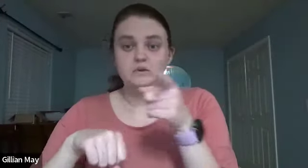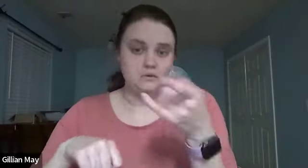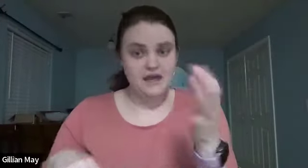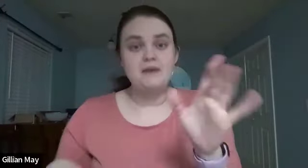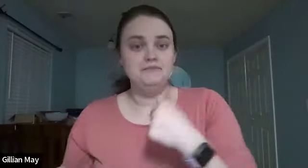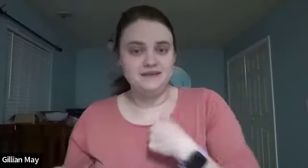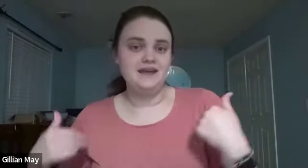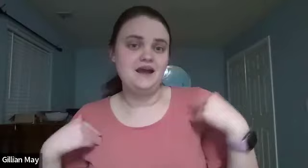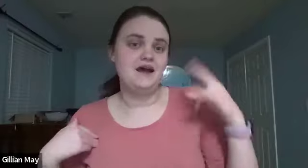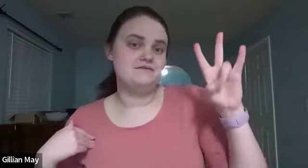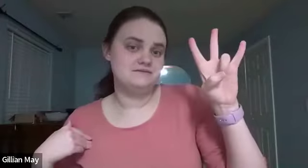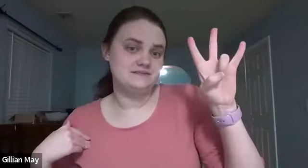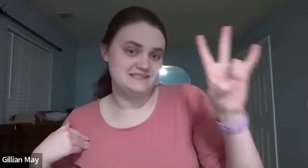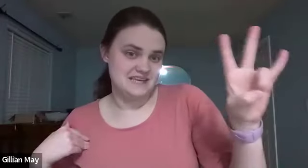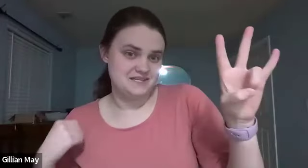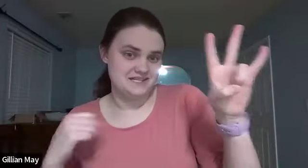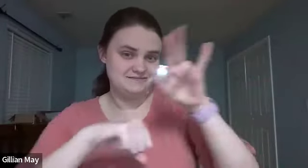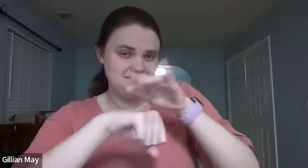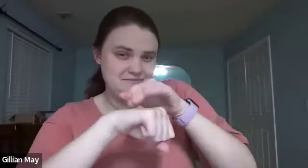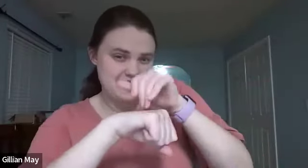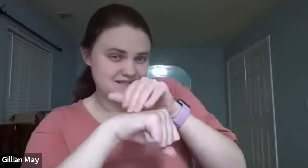Or that me have 7 pets.